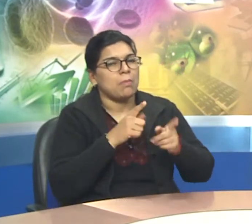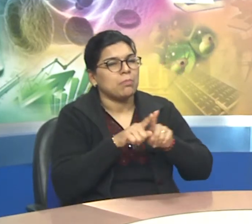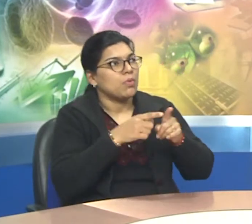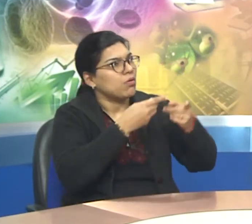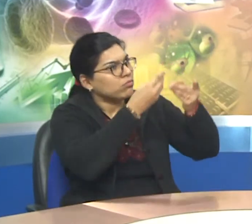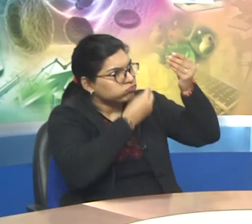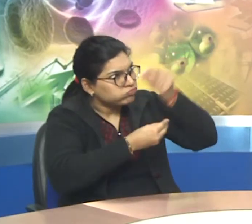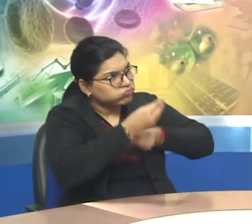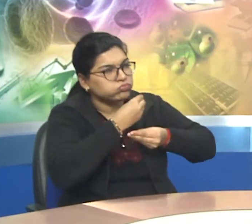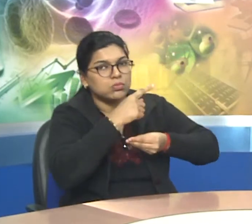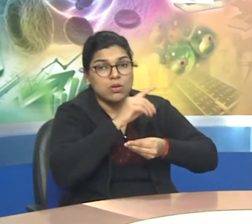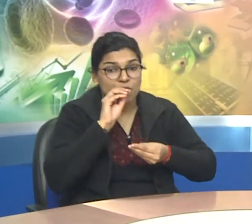However,